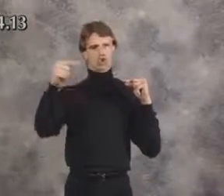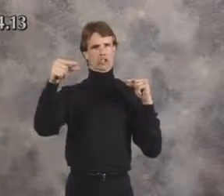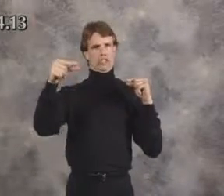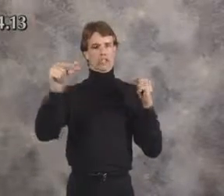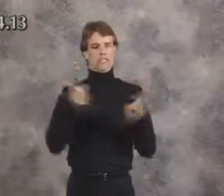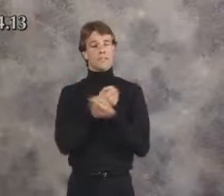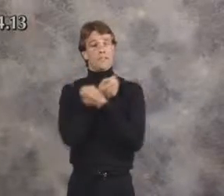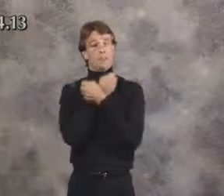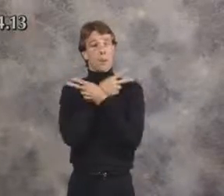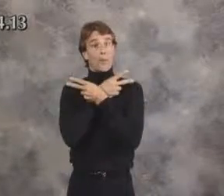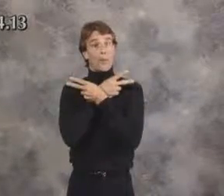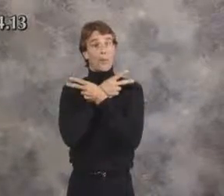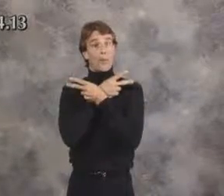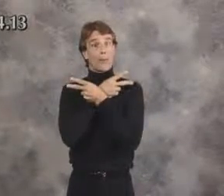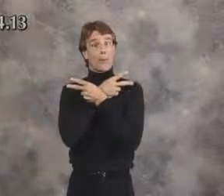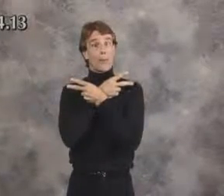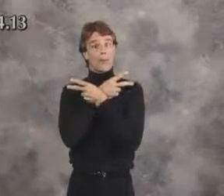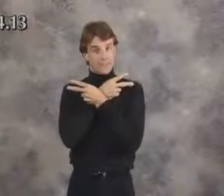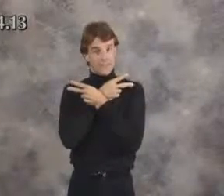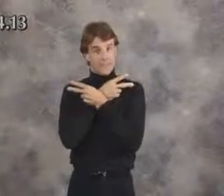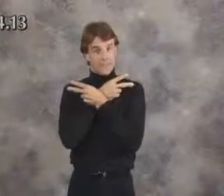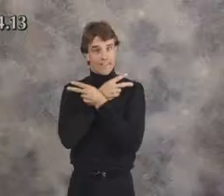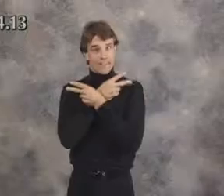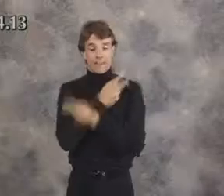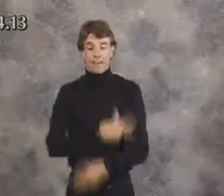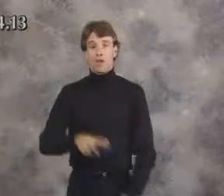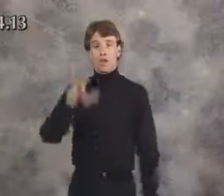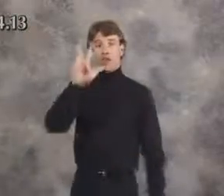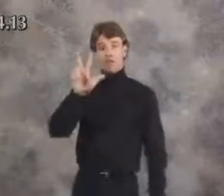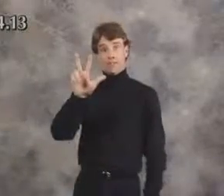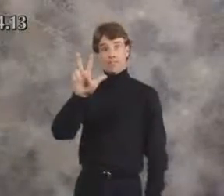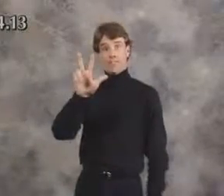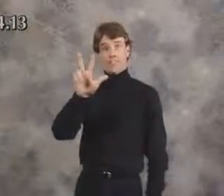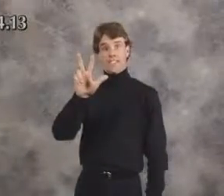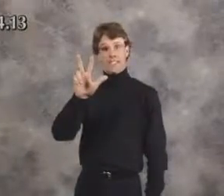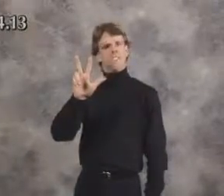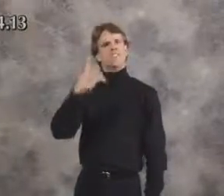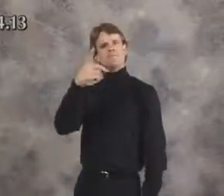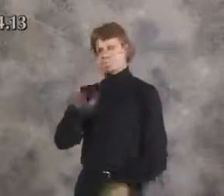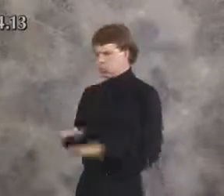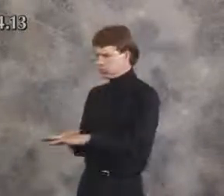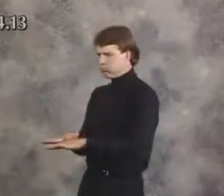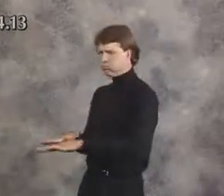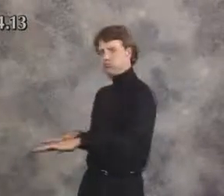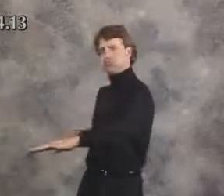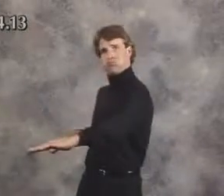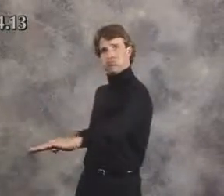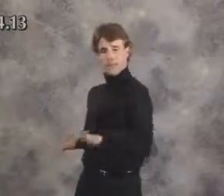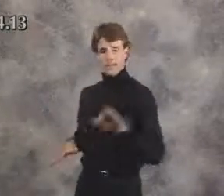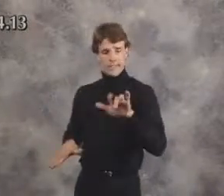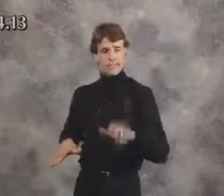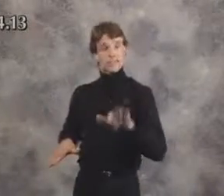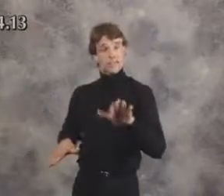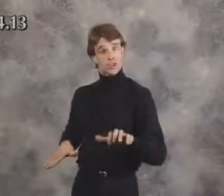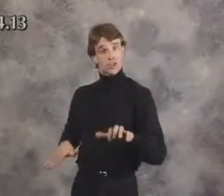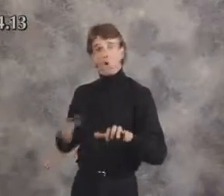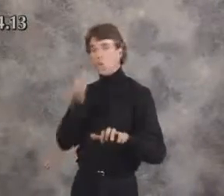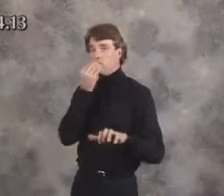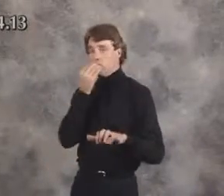represents the green bow tie the cashier wears. 3 represents the food items to be